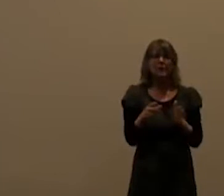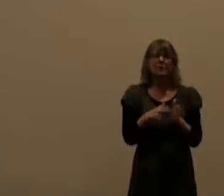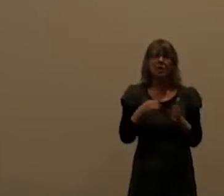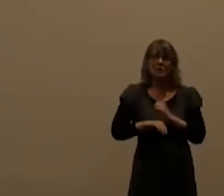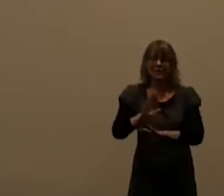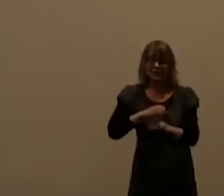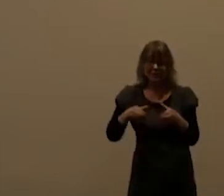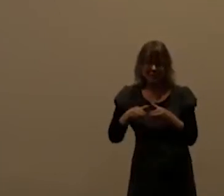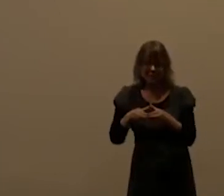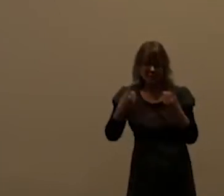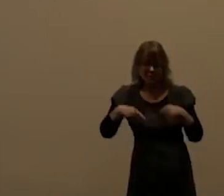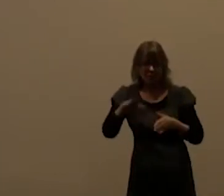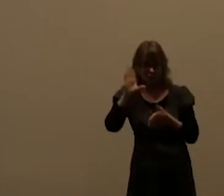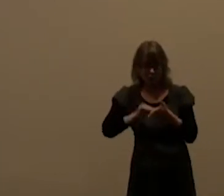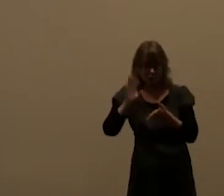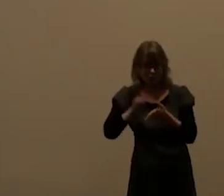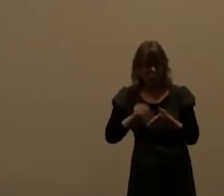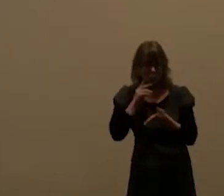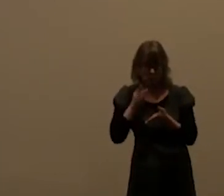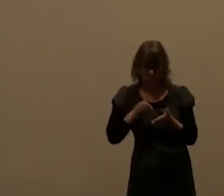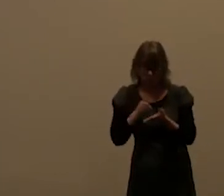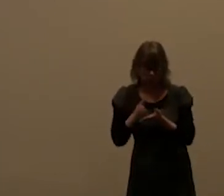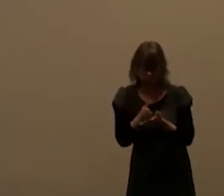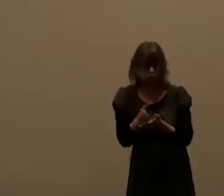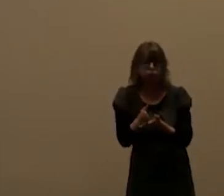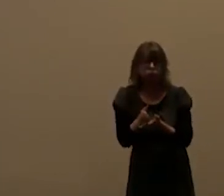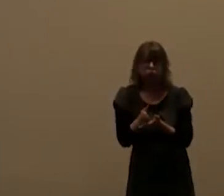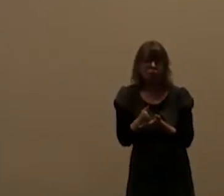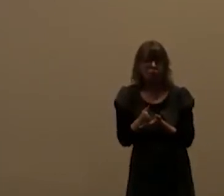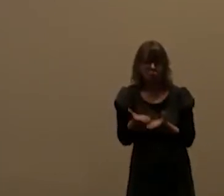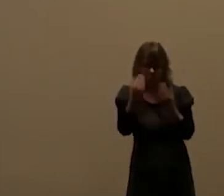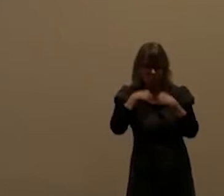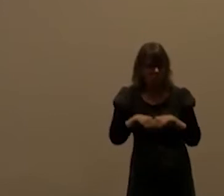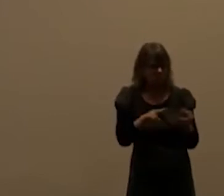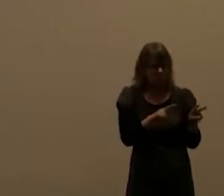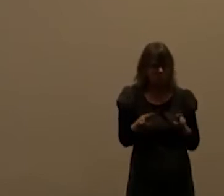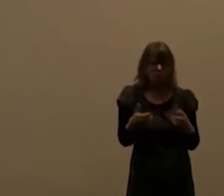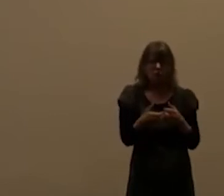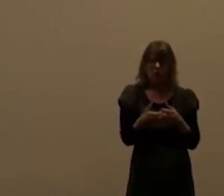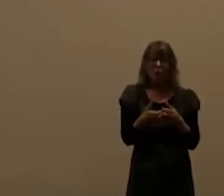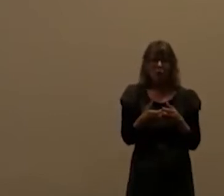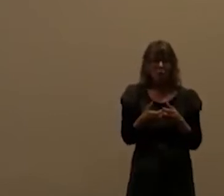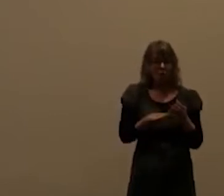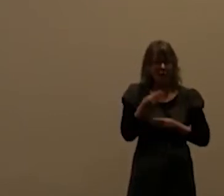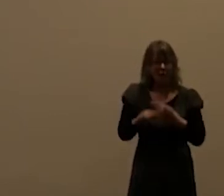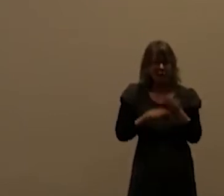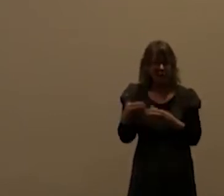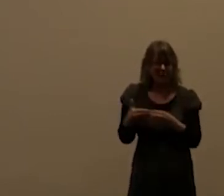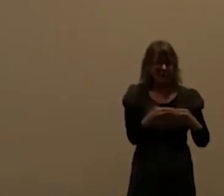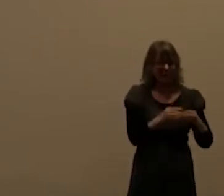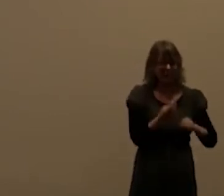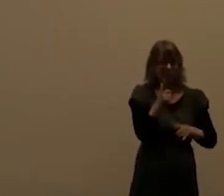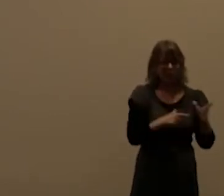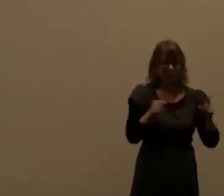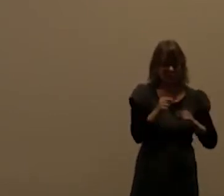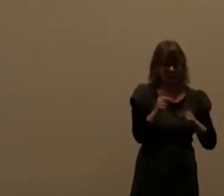is available to download, to walk through. There's all kinds of hands-on labs in there that walk you through that first application